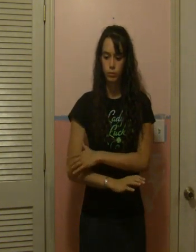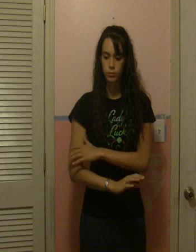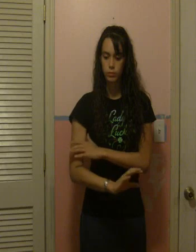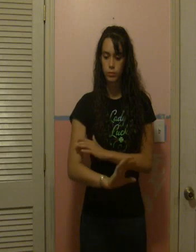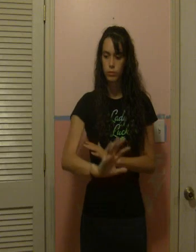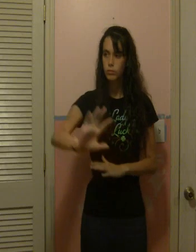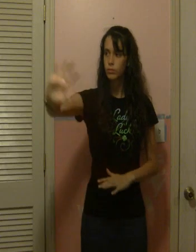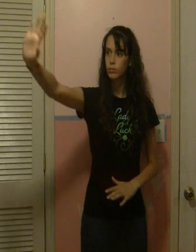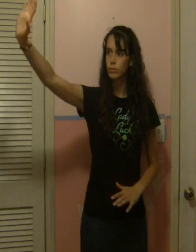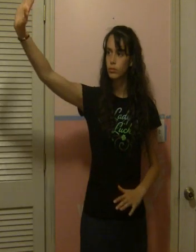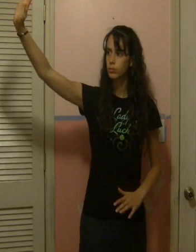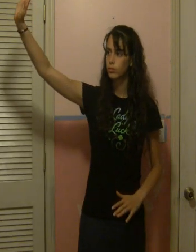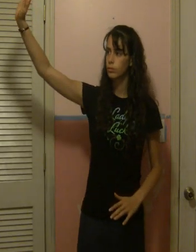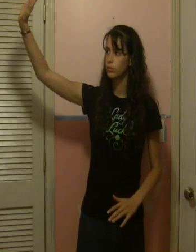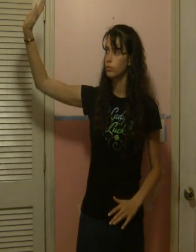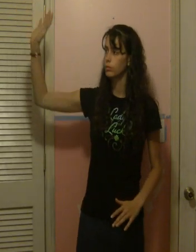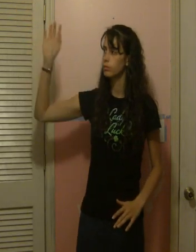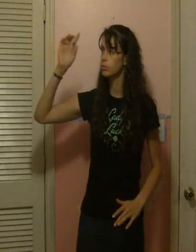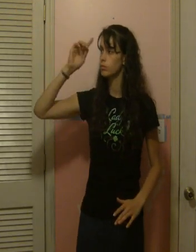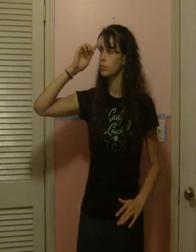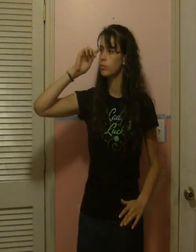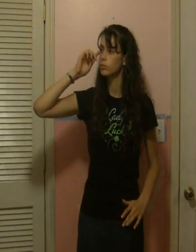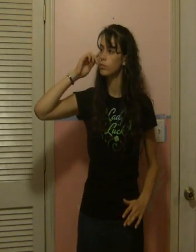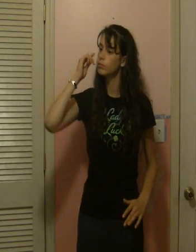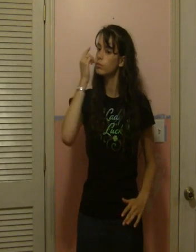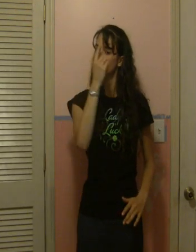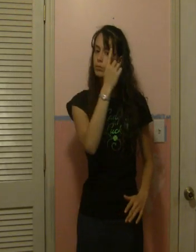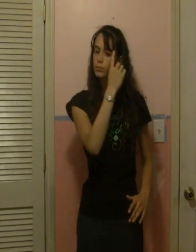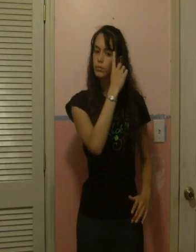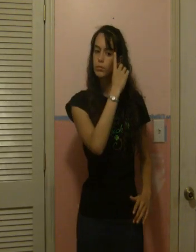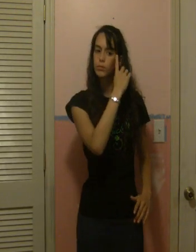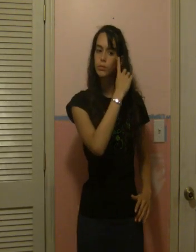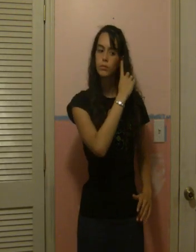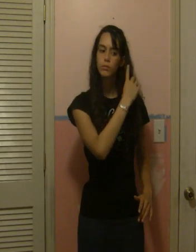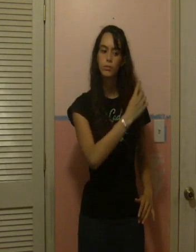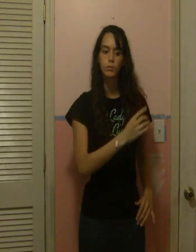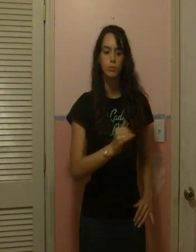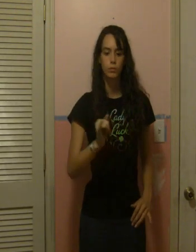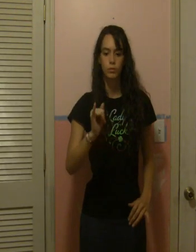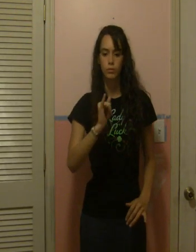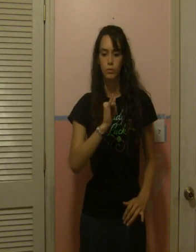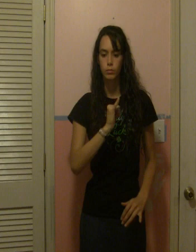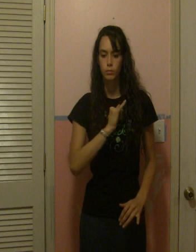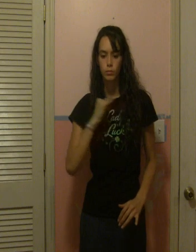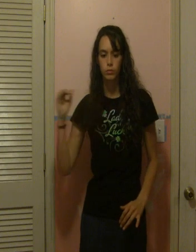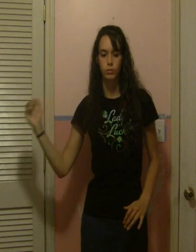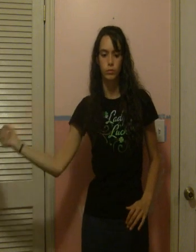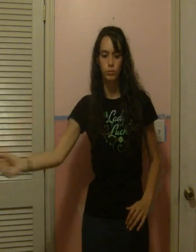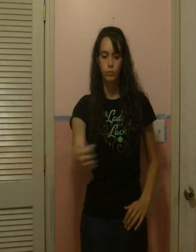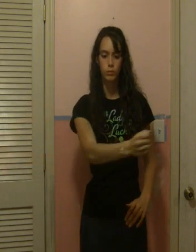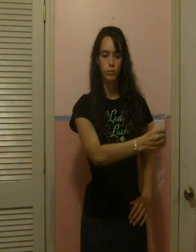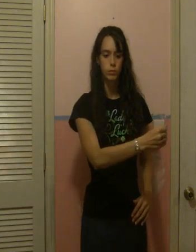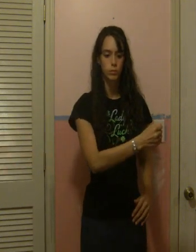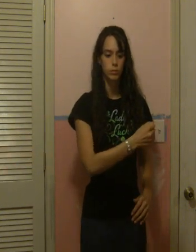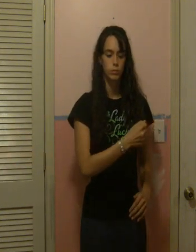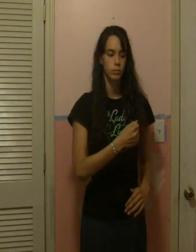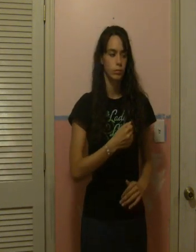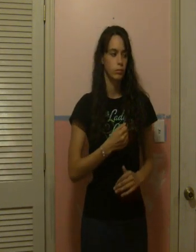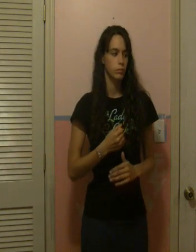your eyes I'm captured by